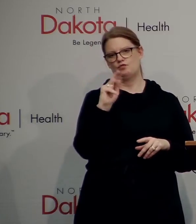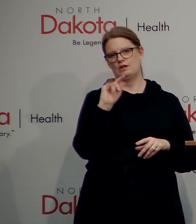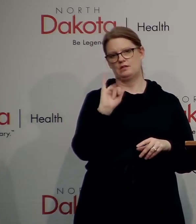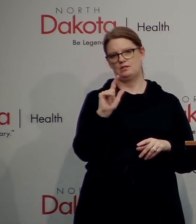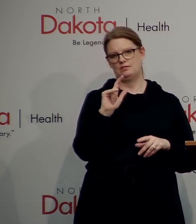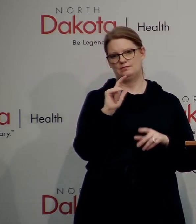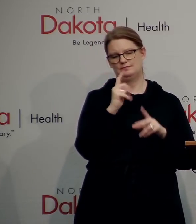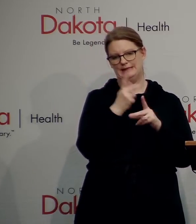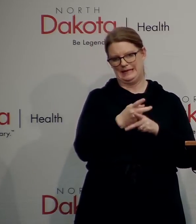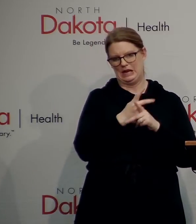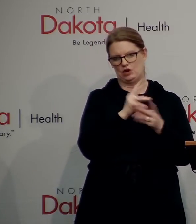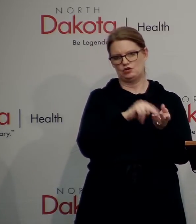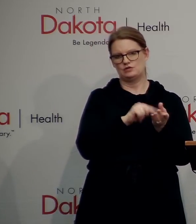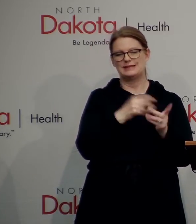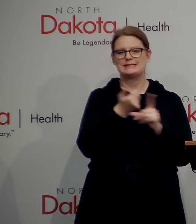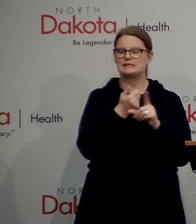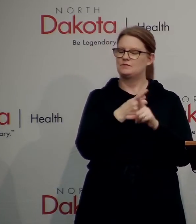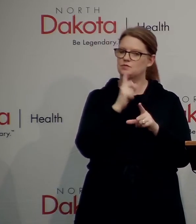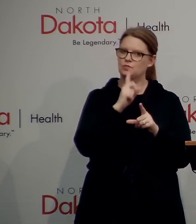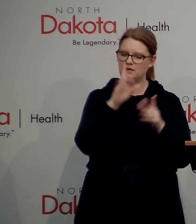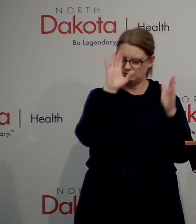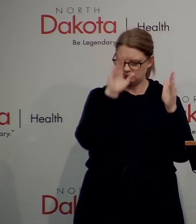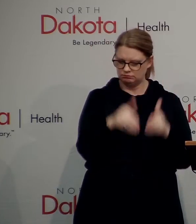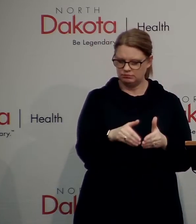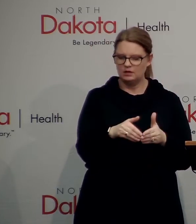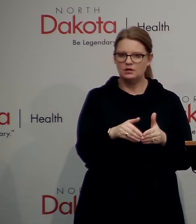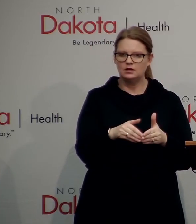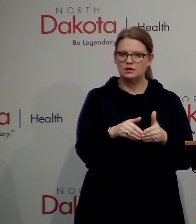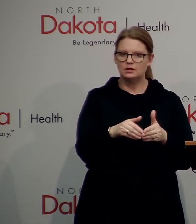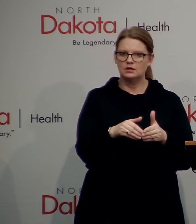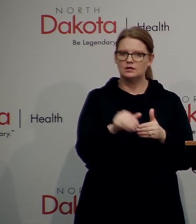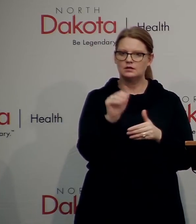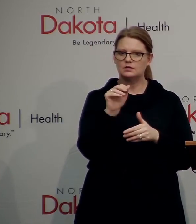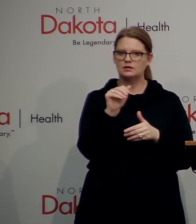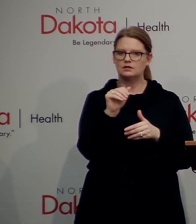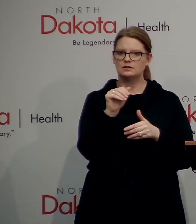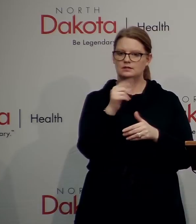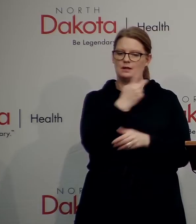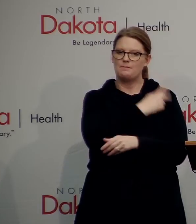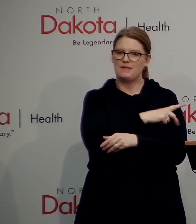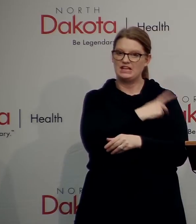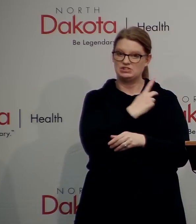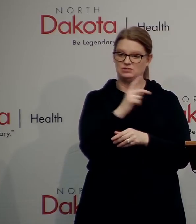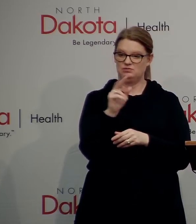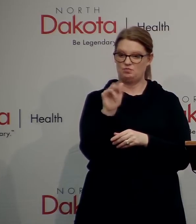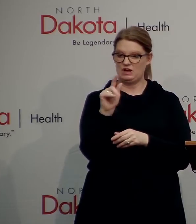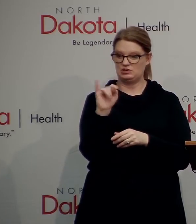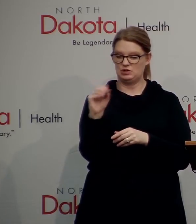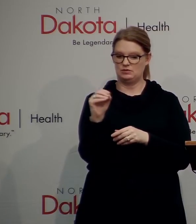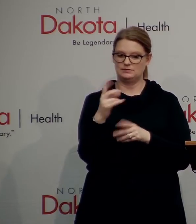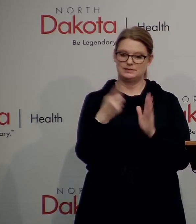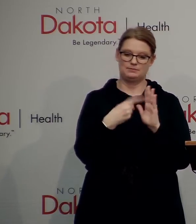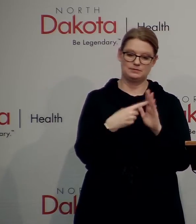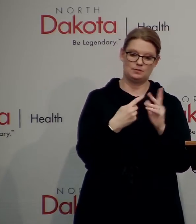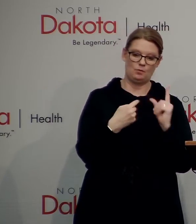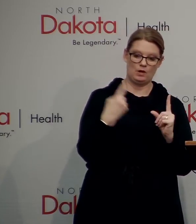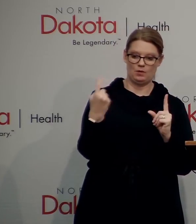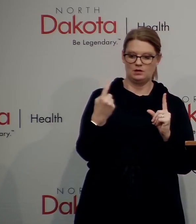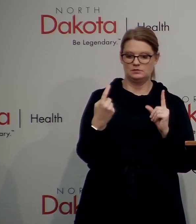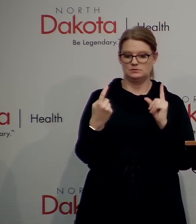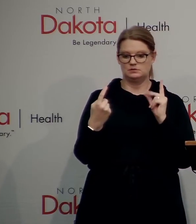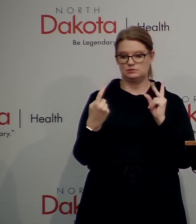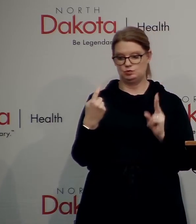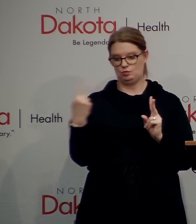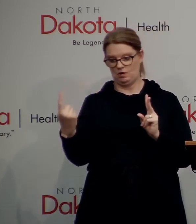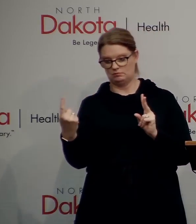that's very intensive, and the ratio of patients that you could take care of is very small. Sometimes it's one-on-one, sometimes it's